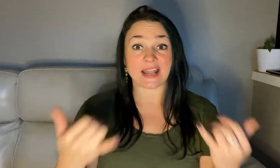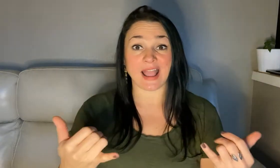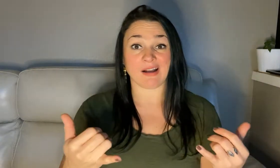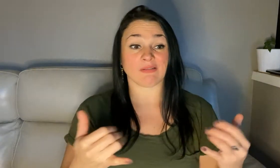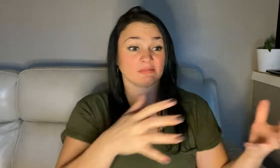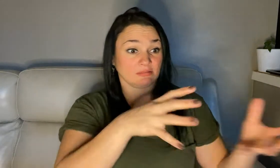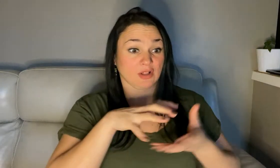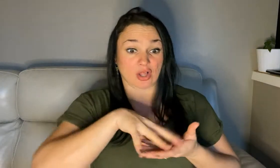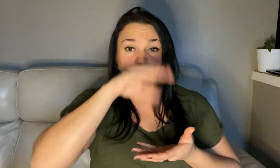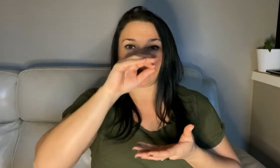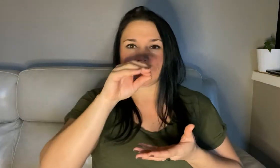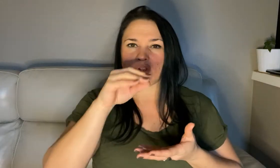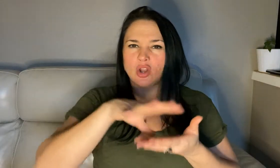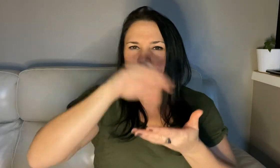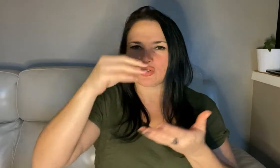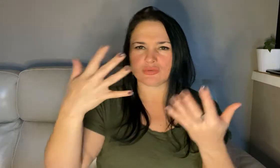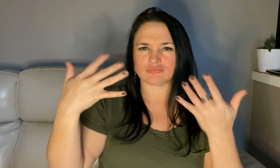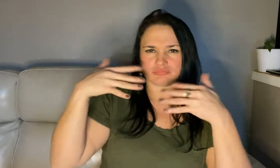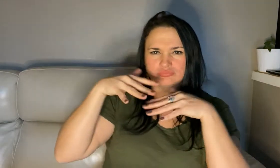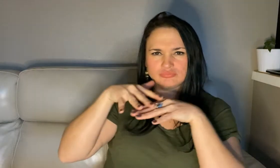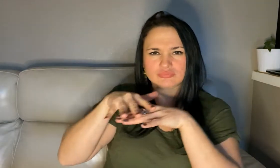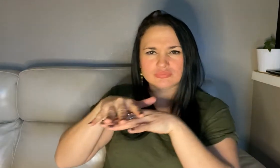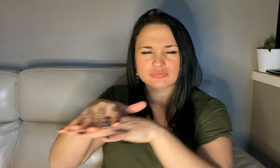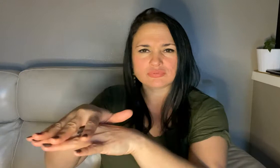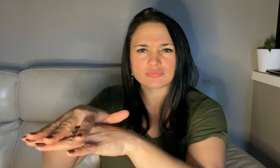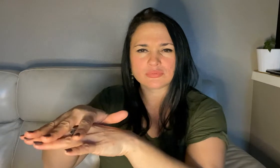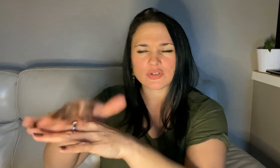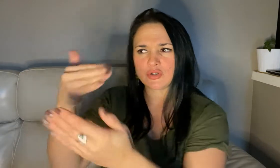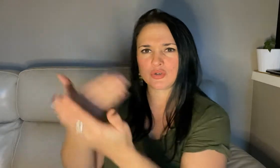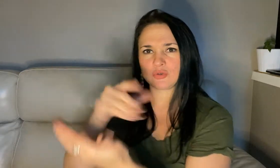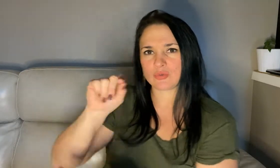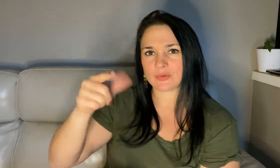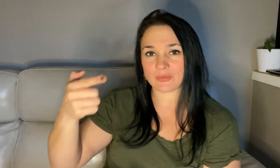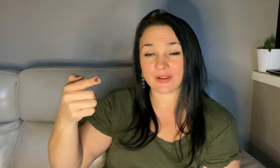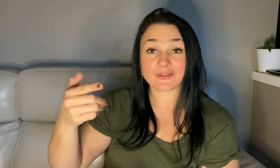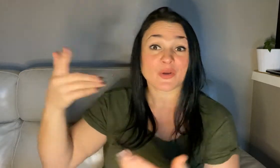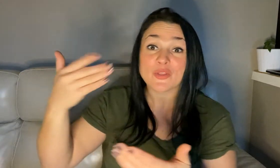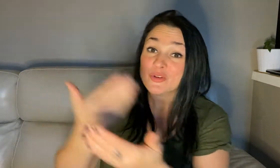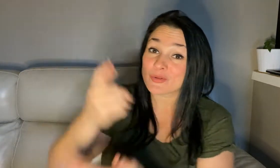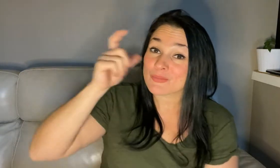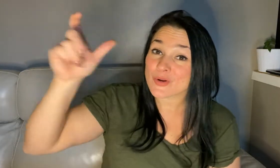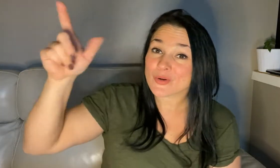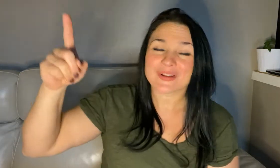go. But once you take that learning experiences, integrate it and apply it